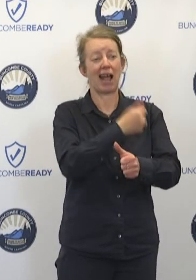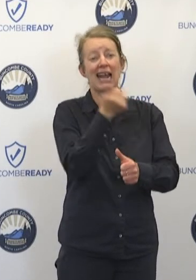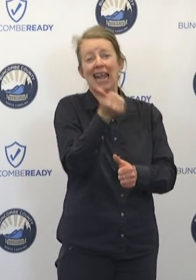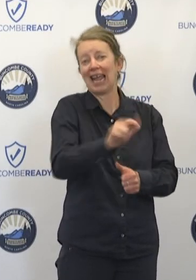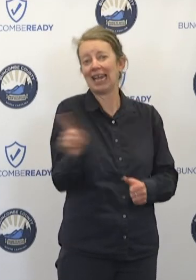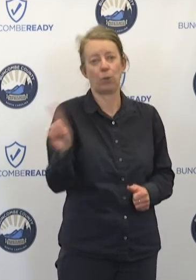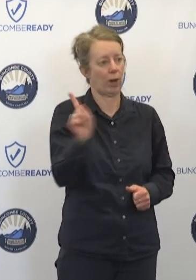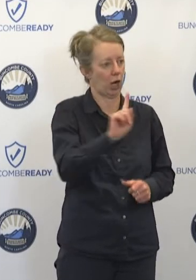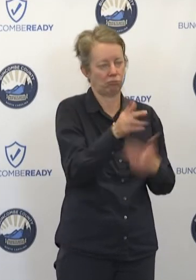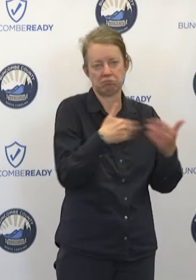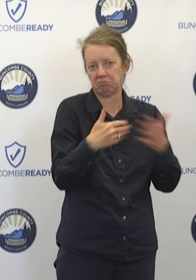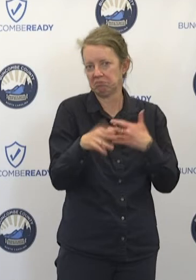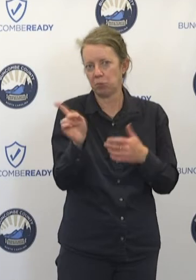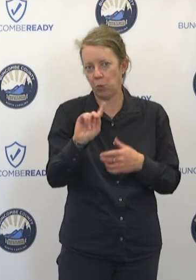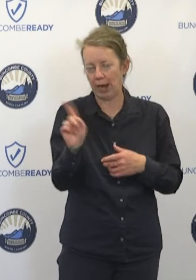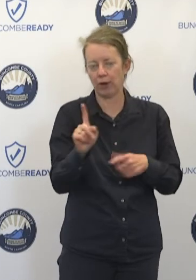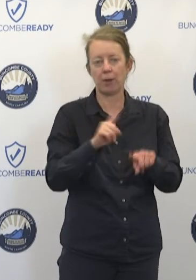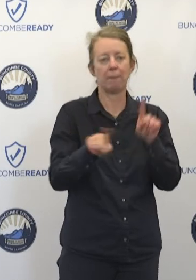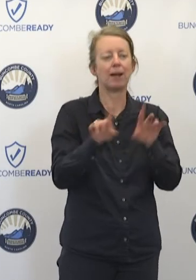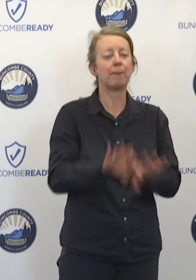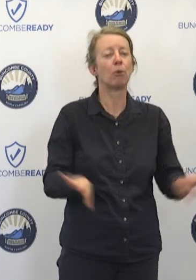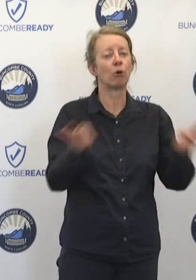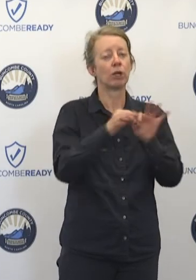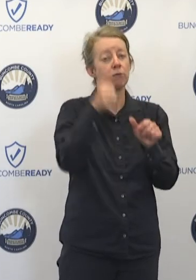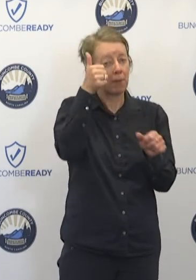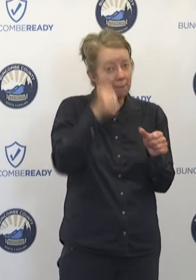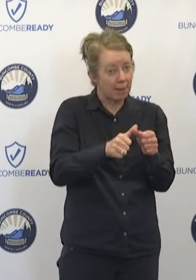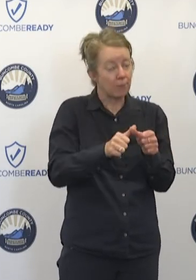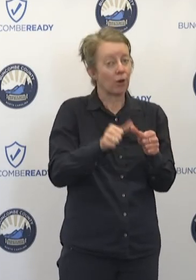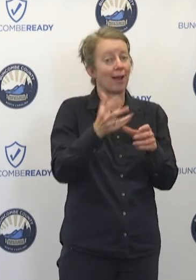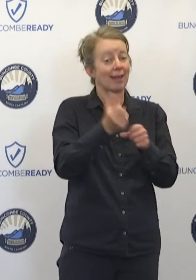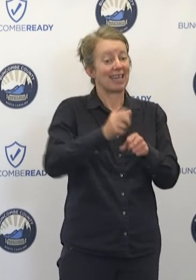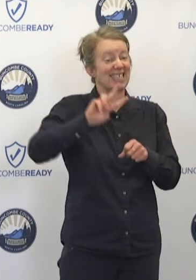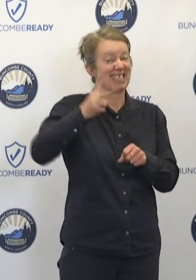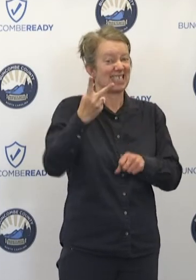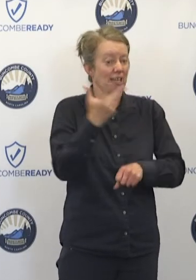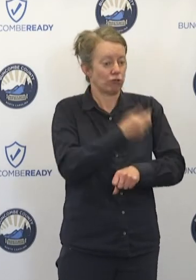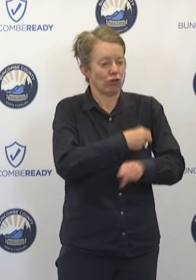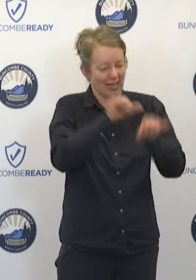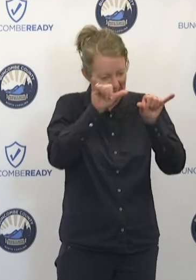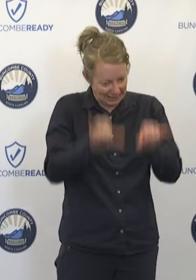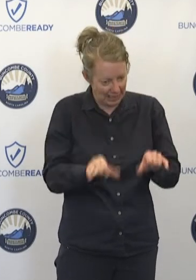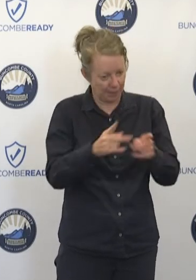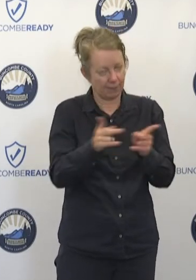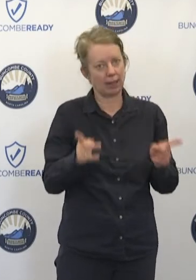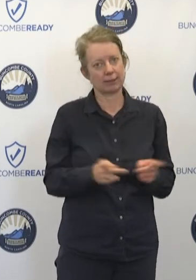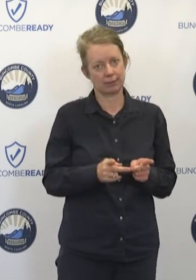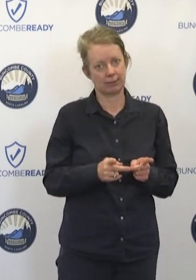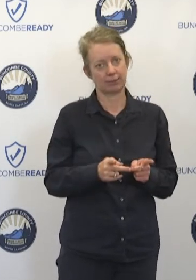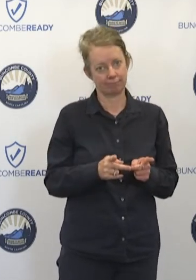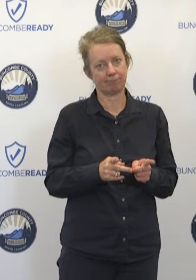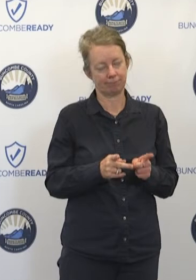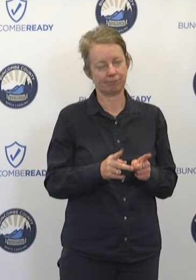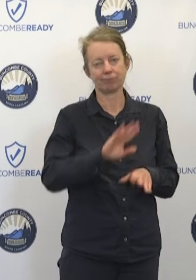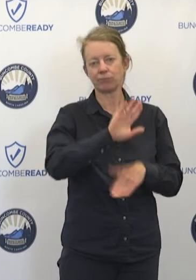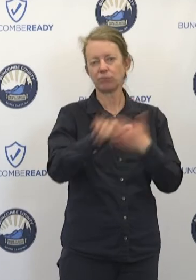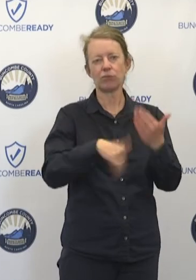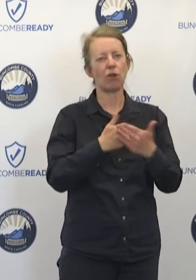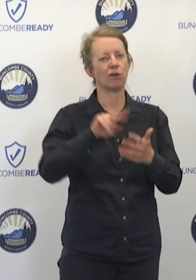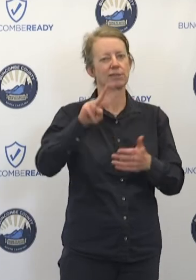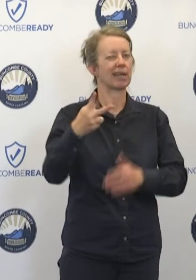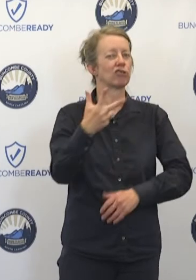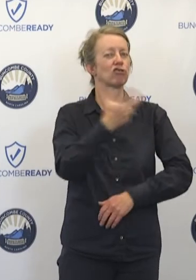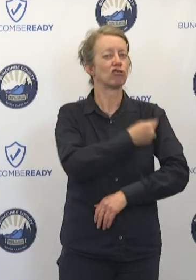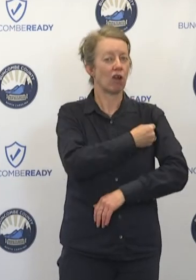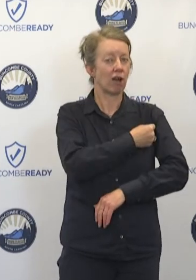location, and it is important for you to return to that provider for your second dose. All second doses are